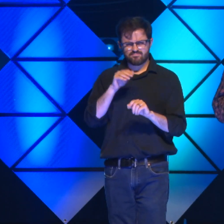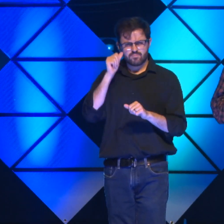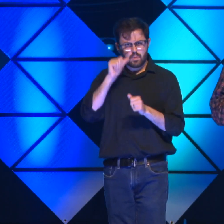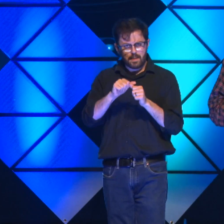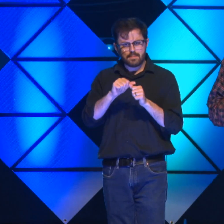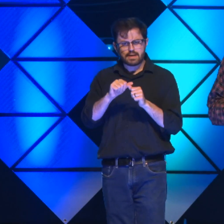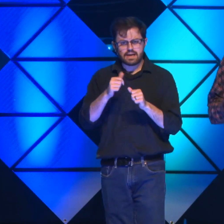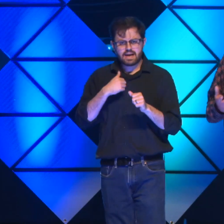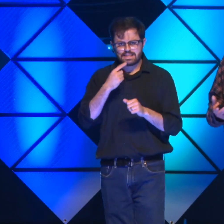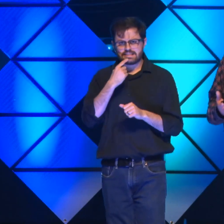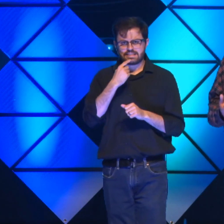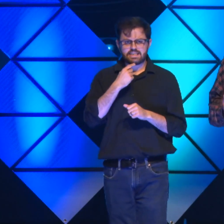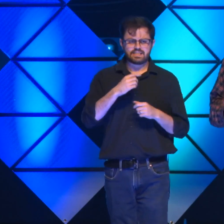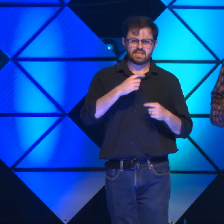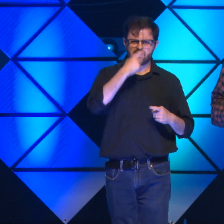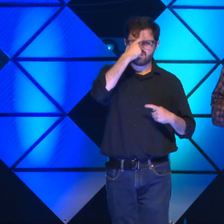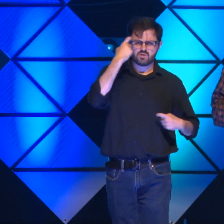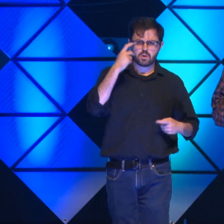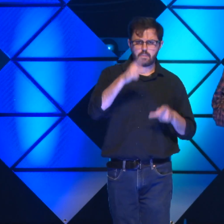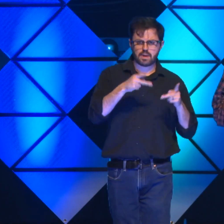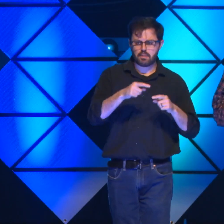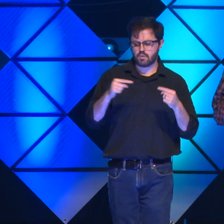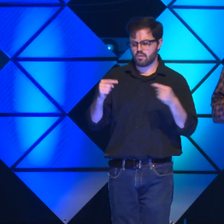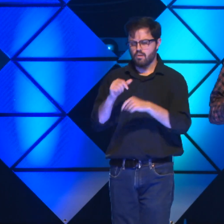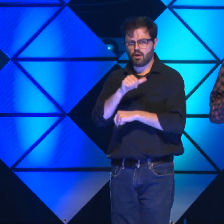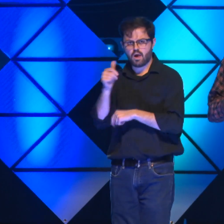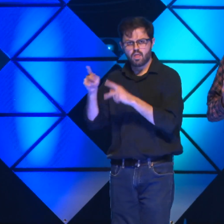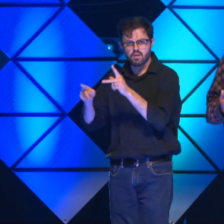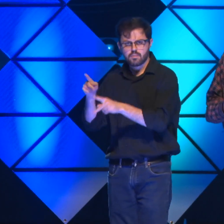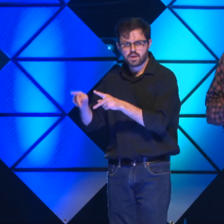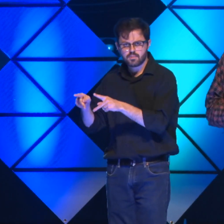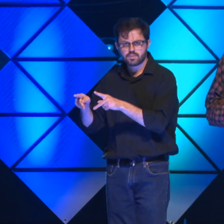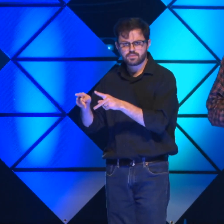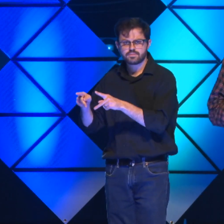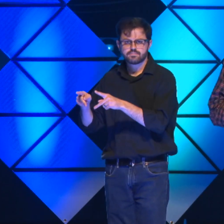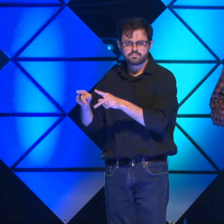but those that have experienced healing can share the